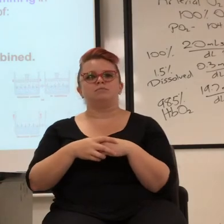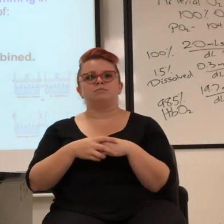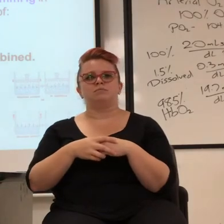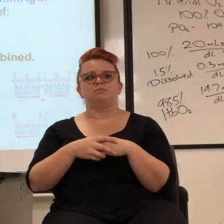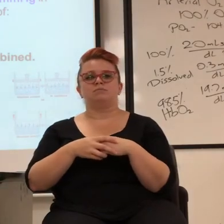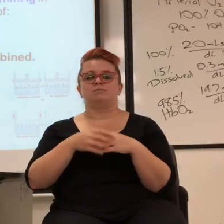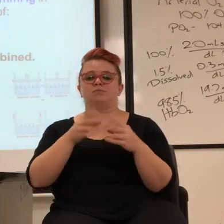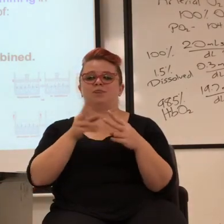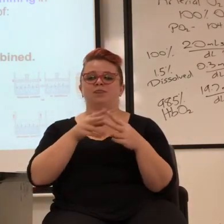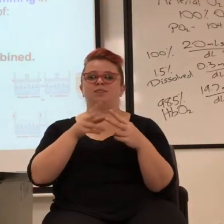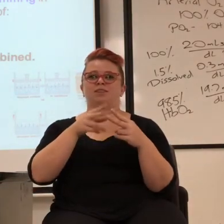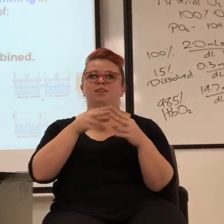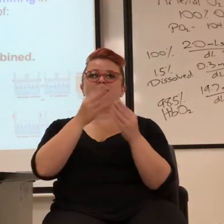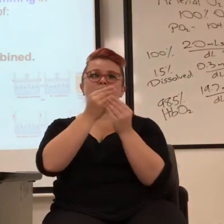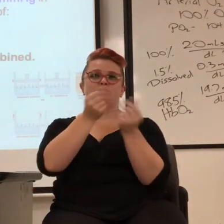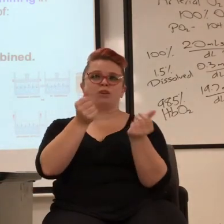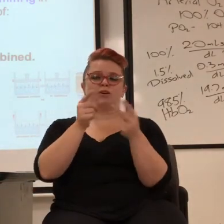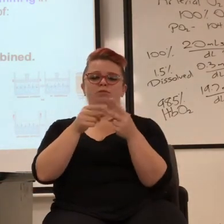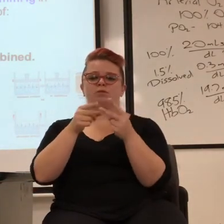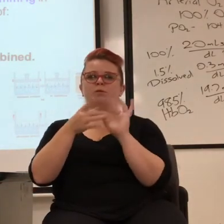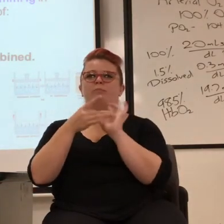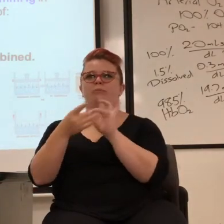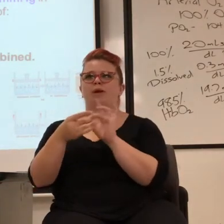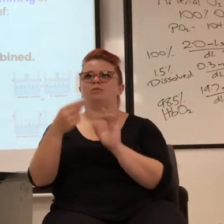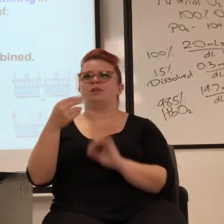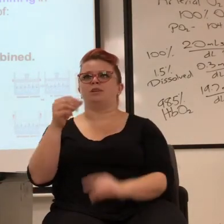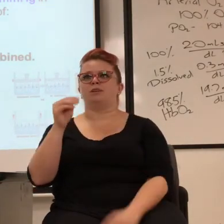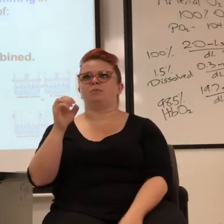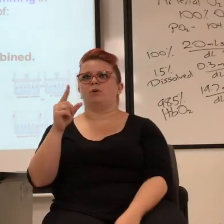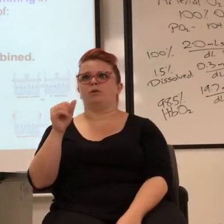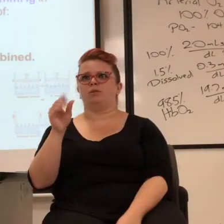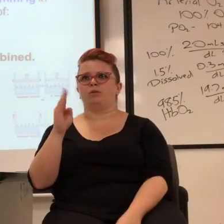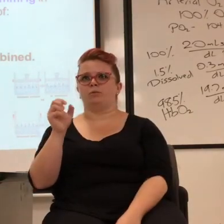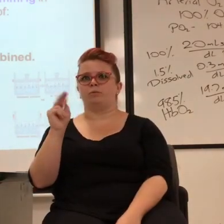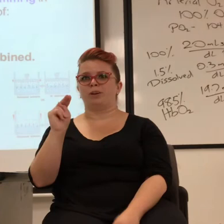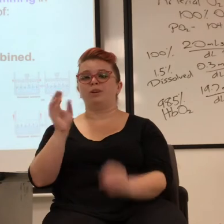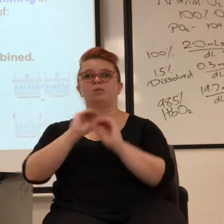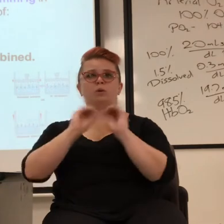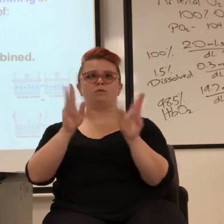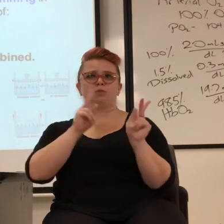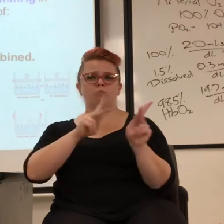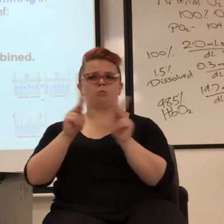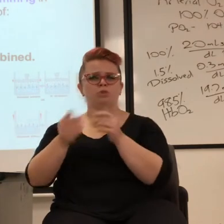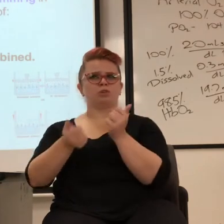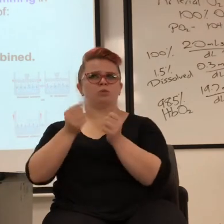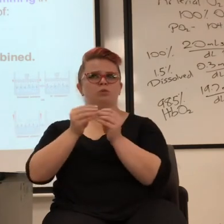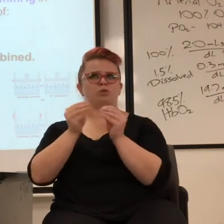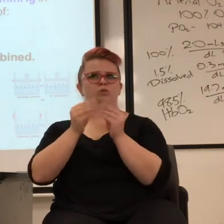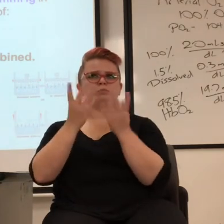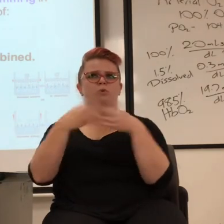Either dissolved or bound to hemoglobin. So obviously by proportions, which one's more important?